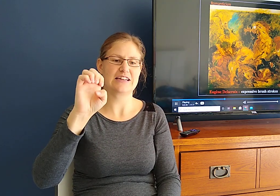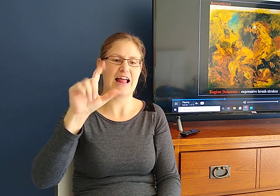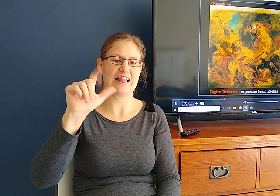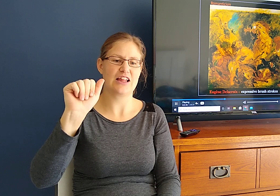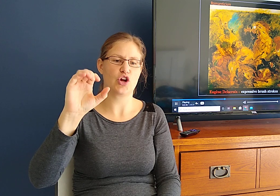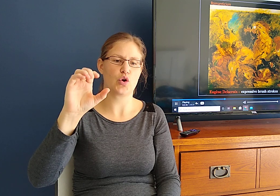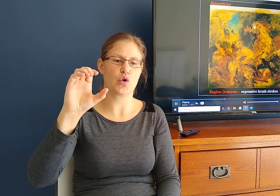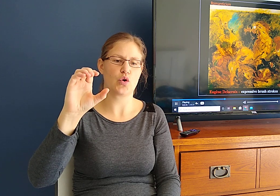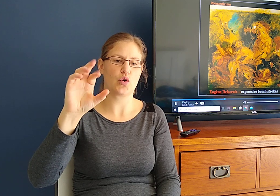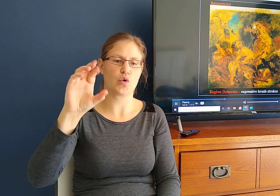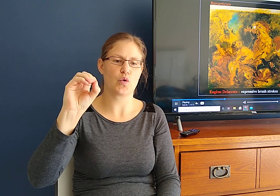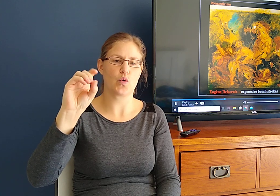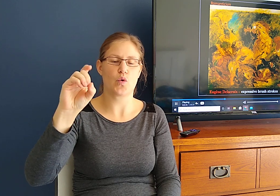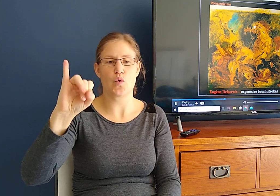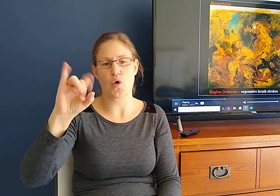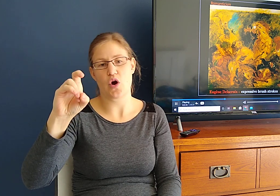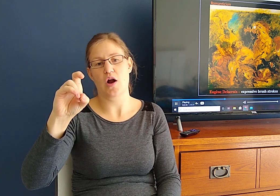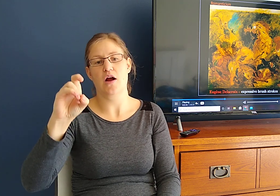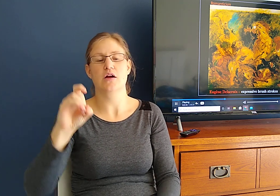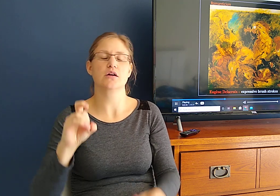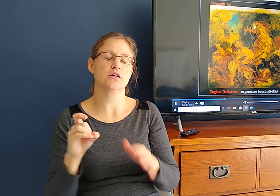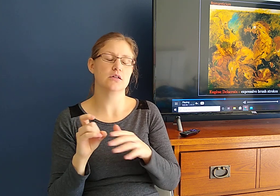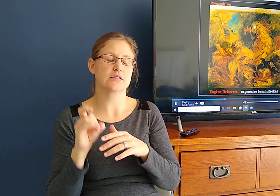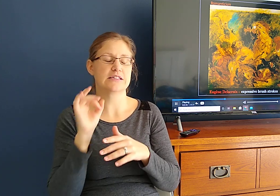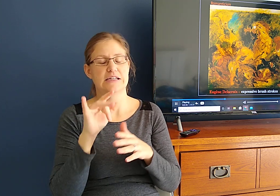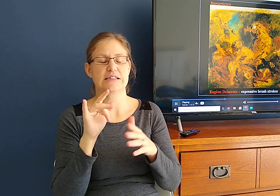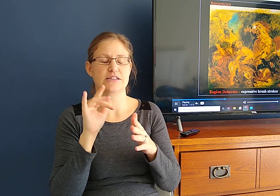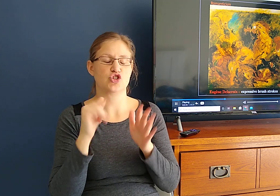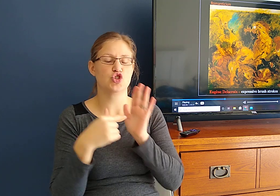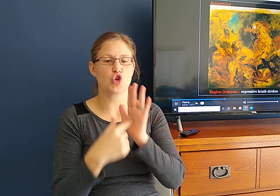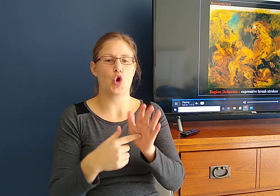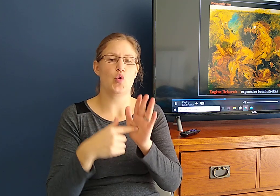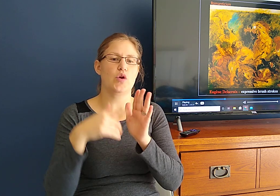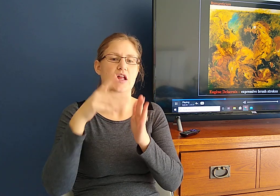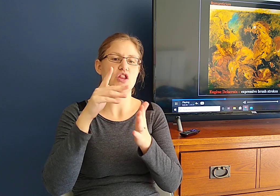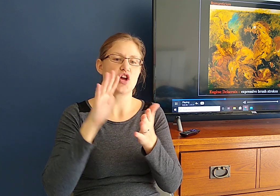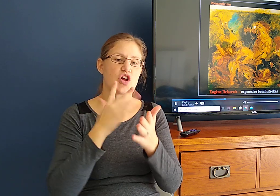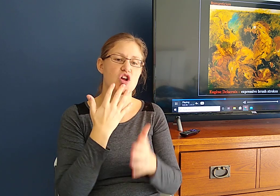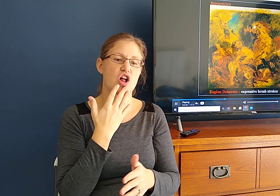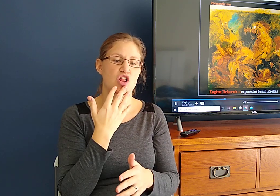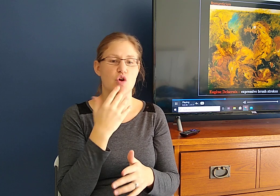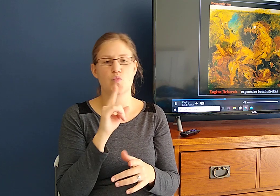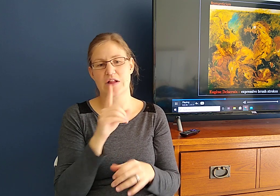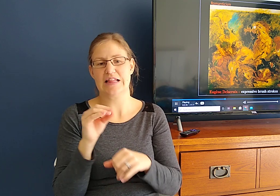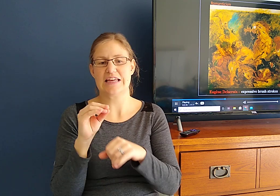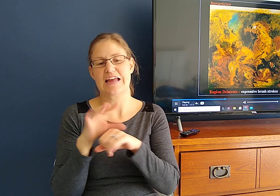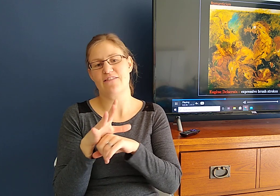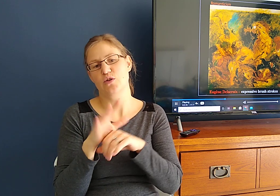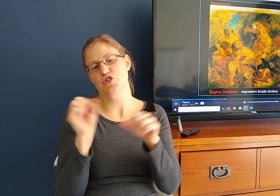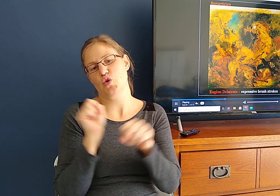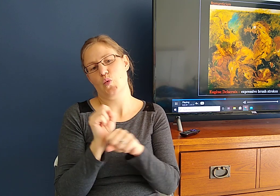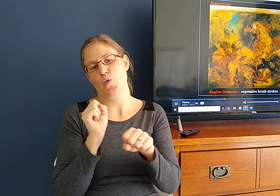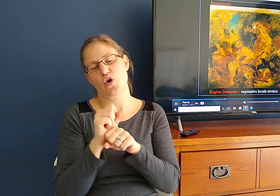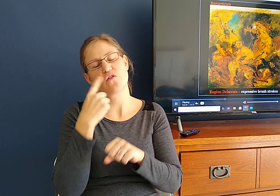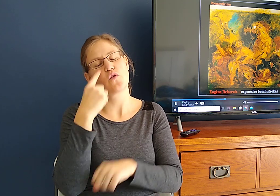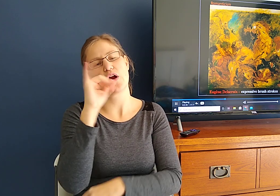study of the optical effects of color profoundly shaped the work of the Impressionist artists that would